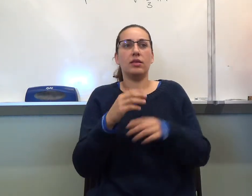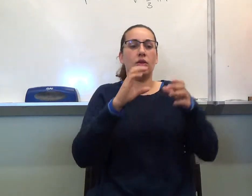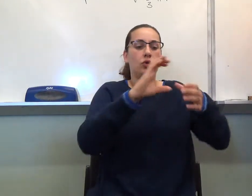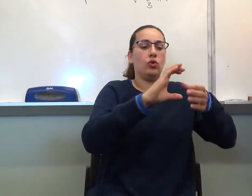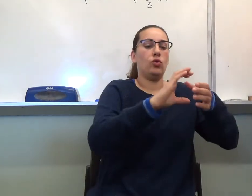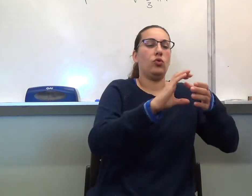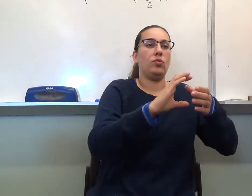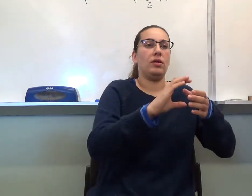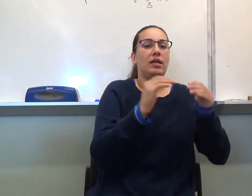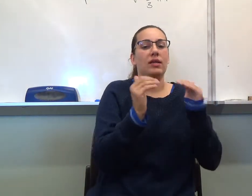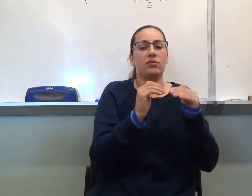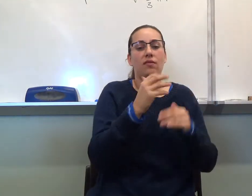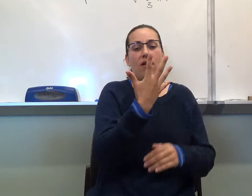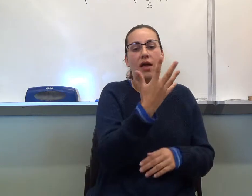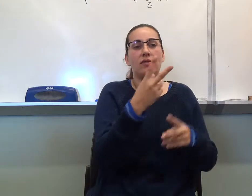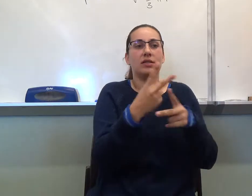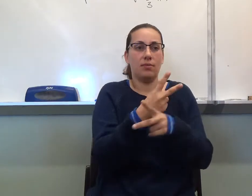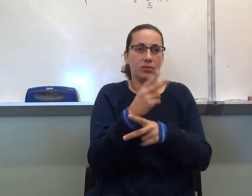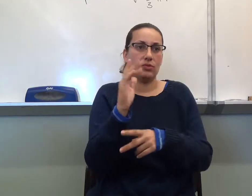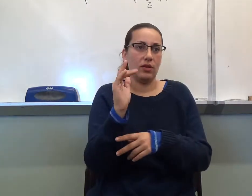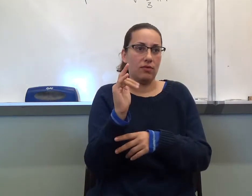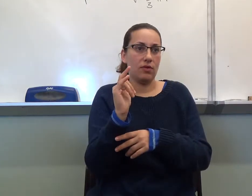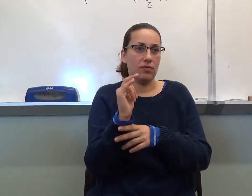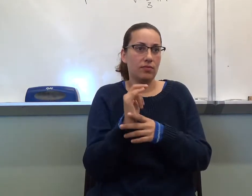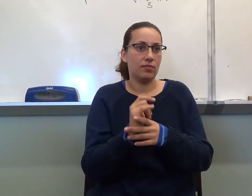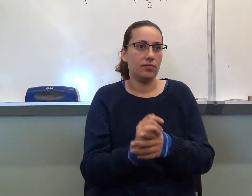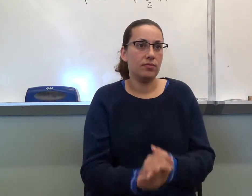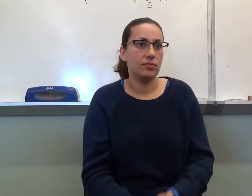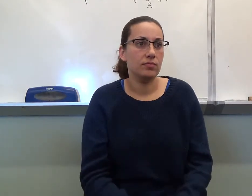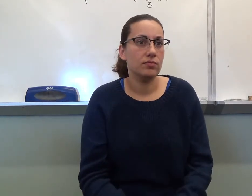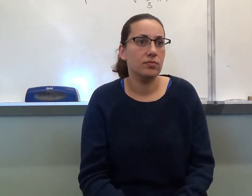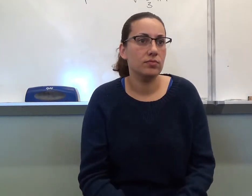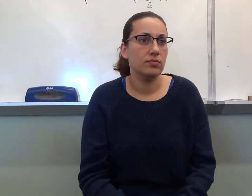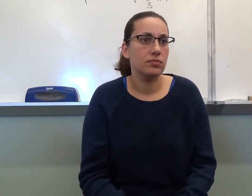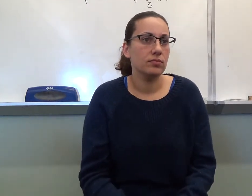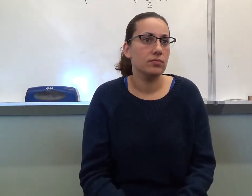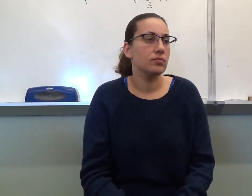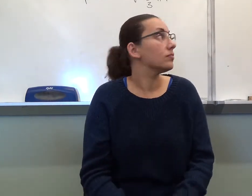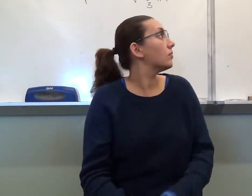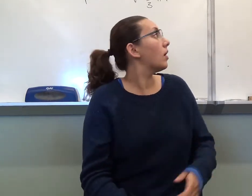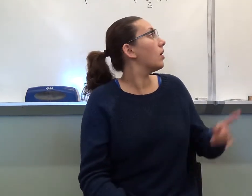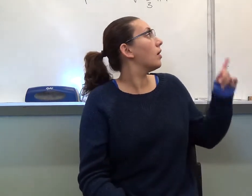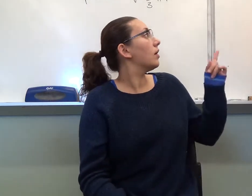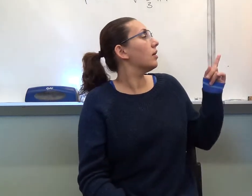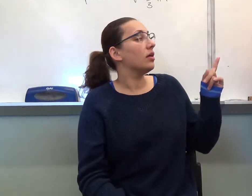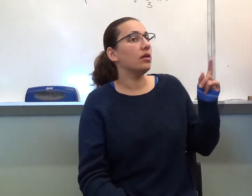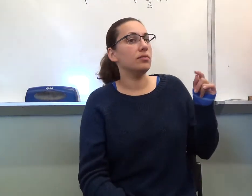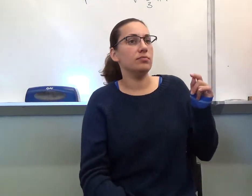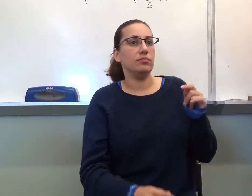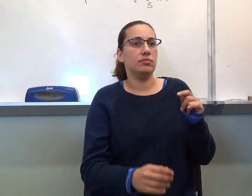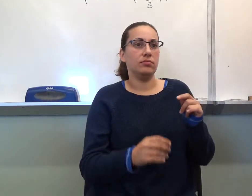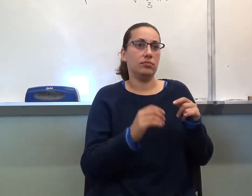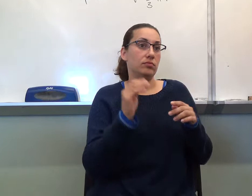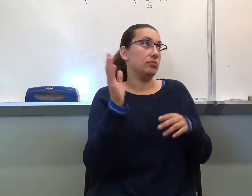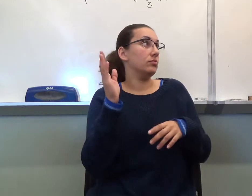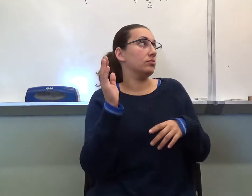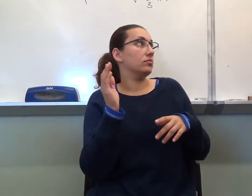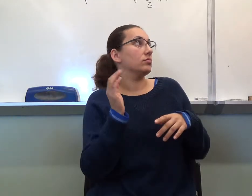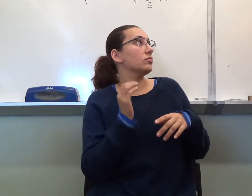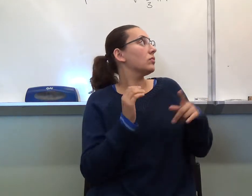is 125. And this would be cubic inches. In math, we would write it that way, inch with a little